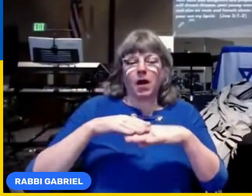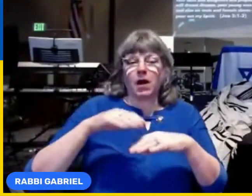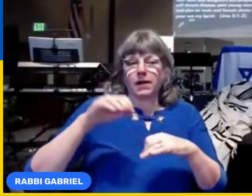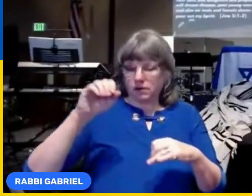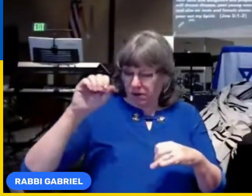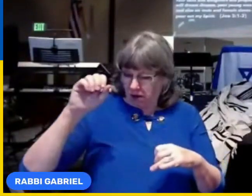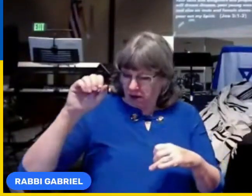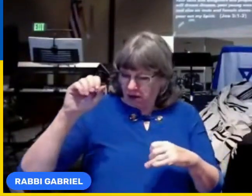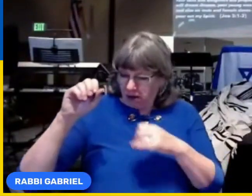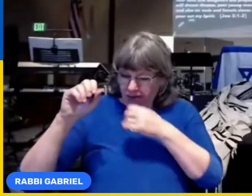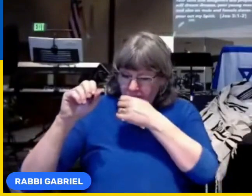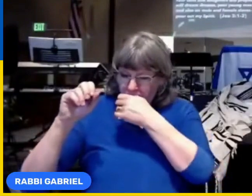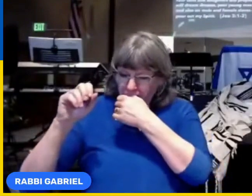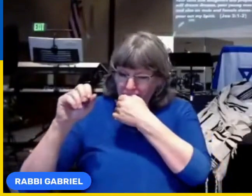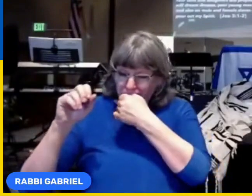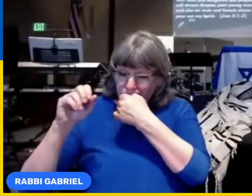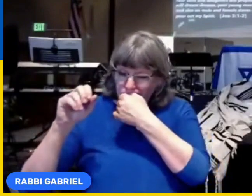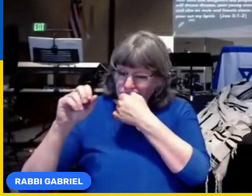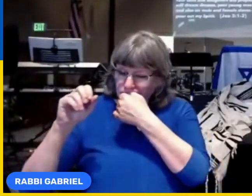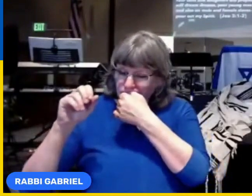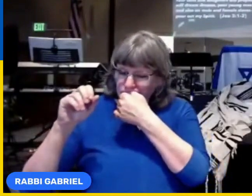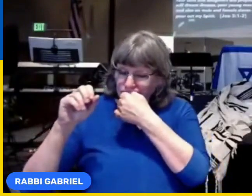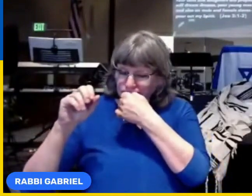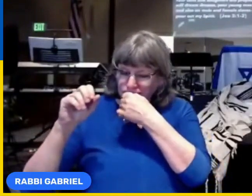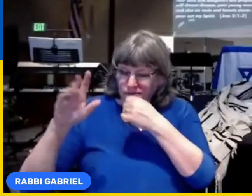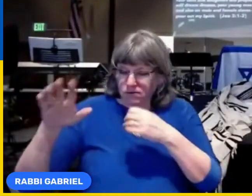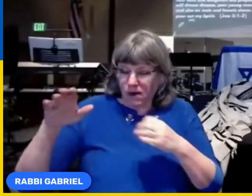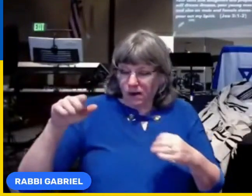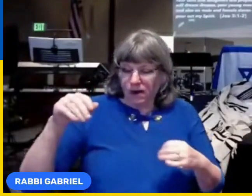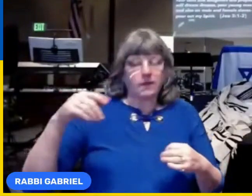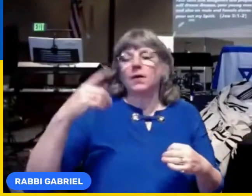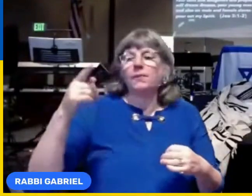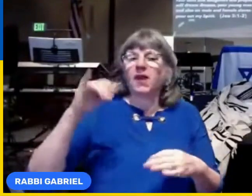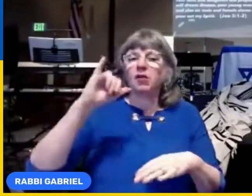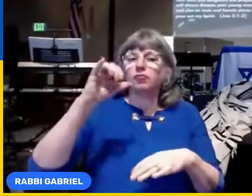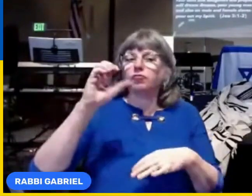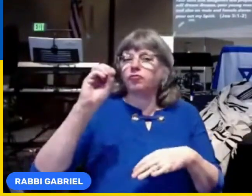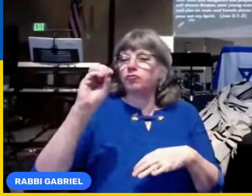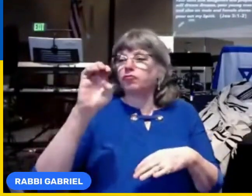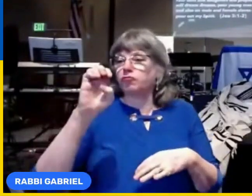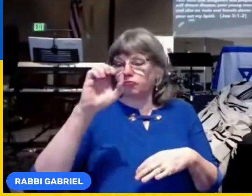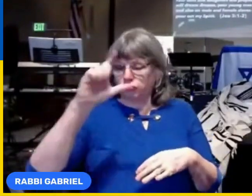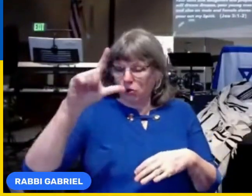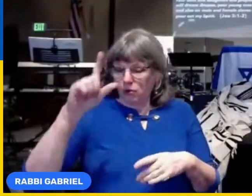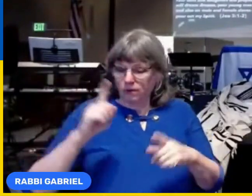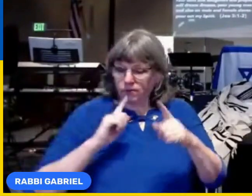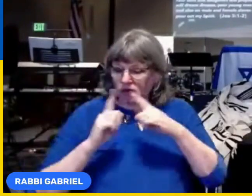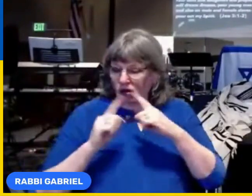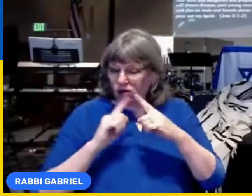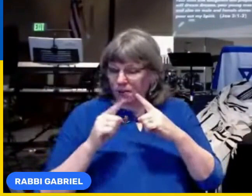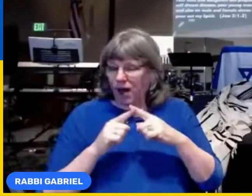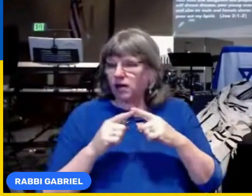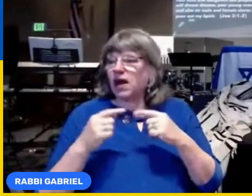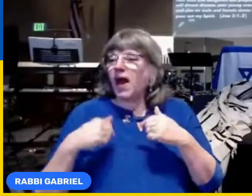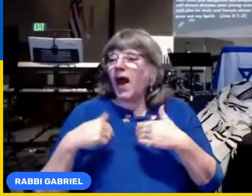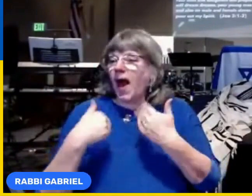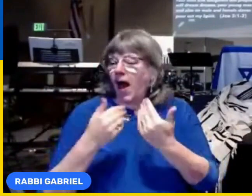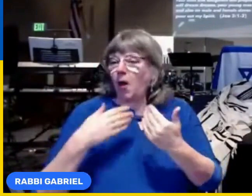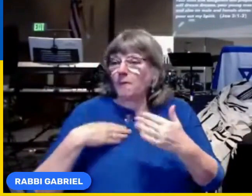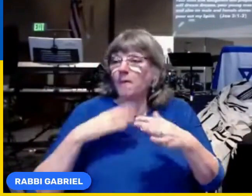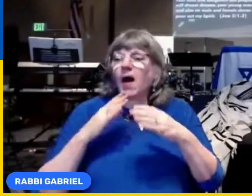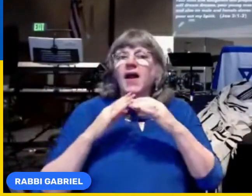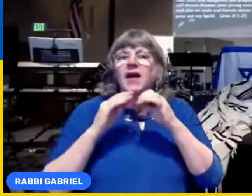Sinai. You know, when tongues of fire came on Mount Sinai, tongues of fire come on the disciple, earthquake and